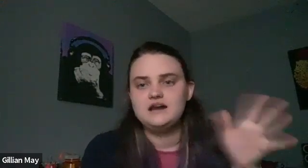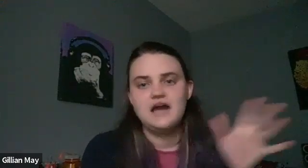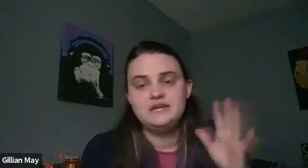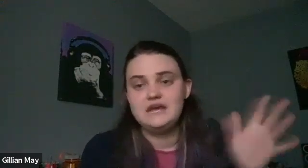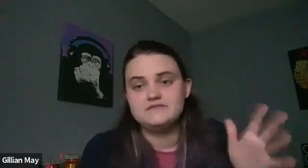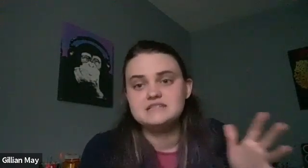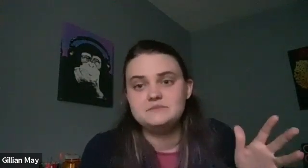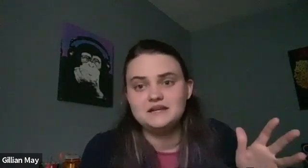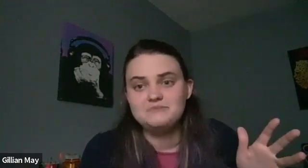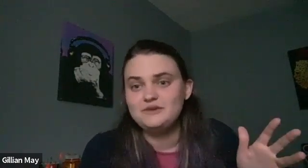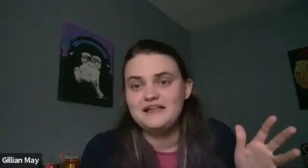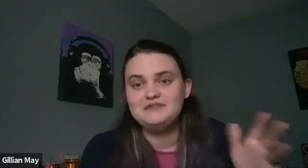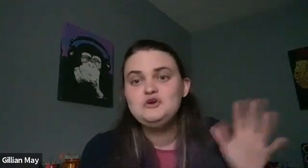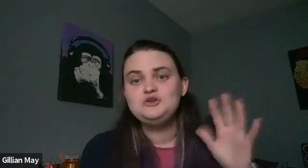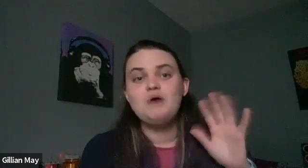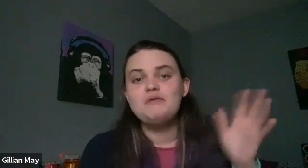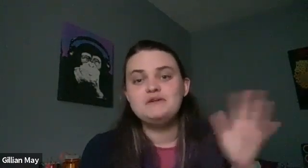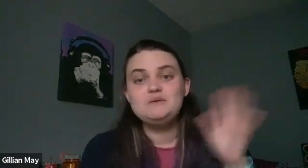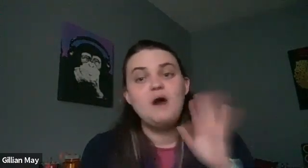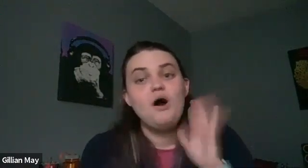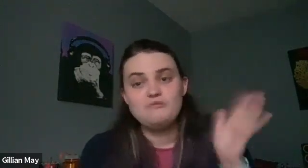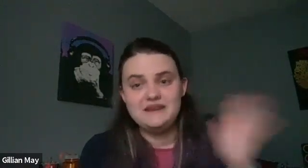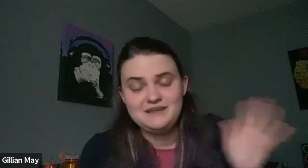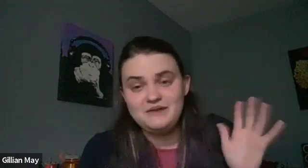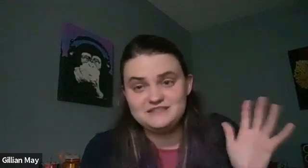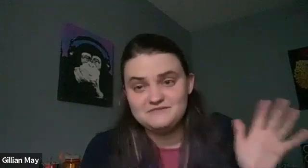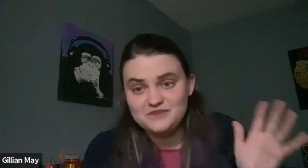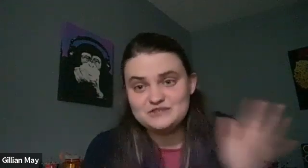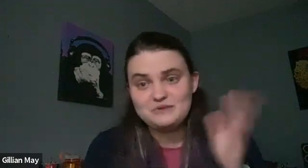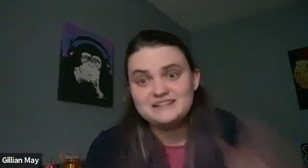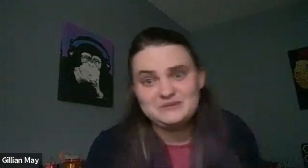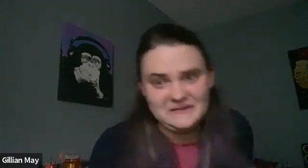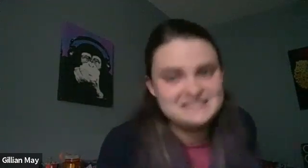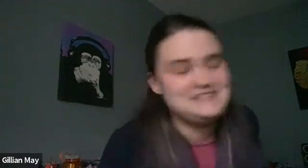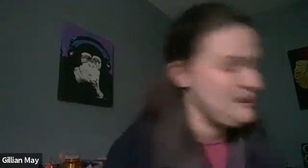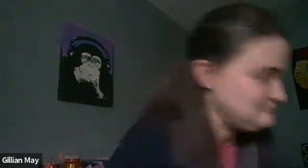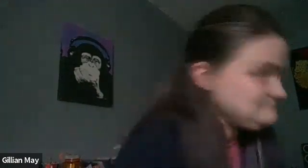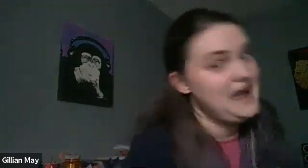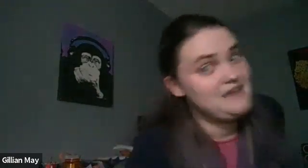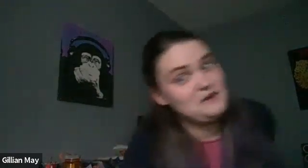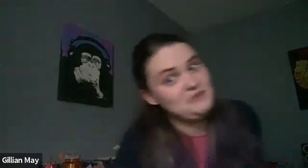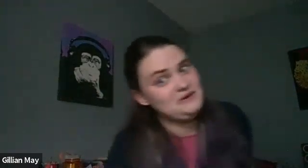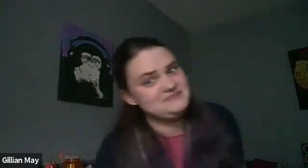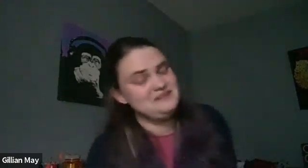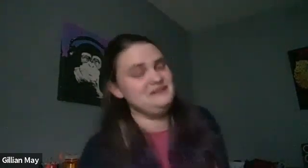have the same nickname. We like, you and mom already get us confused. We're not doing this. So I very well could have said her name,